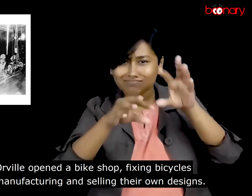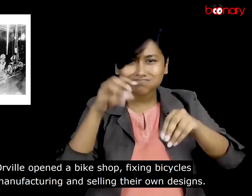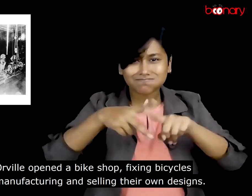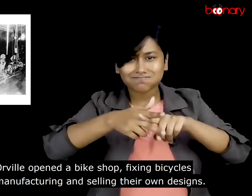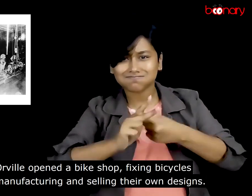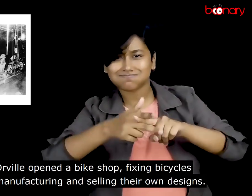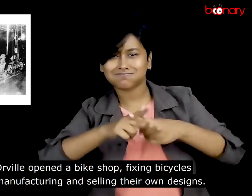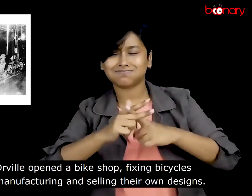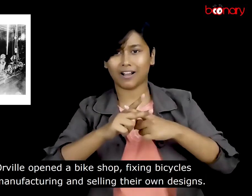their own designs.